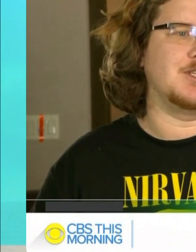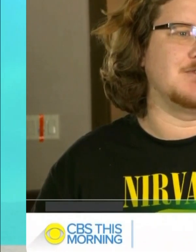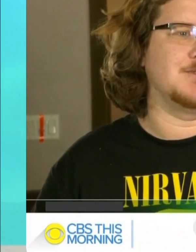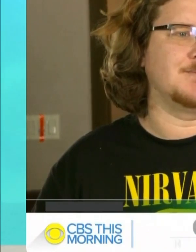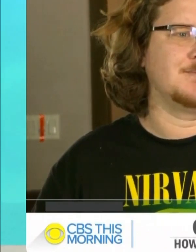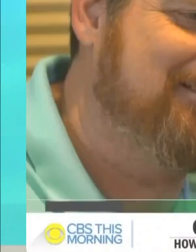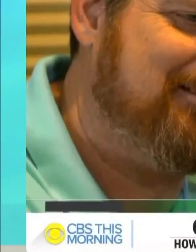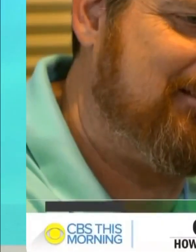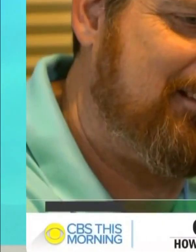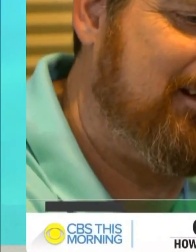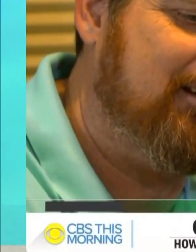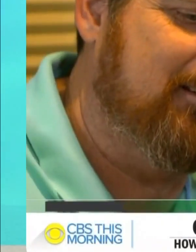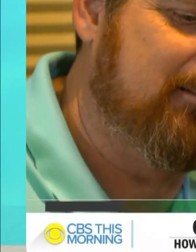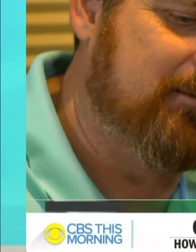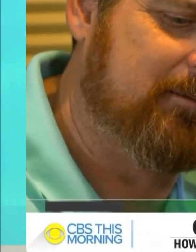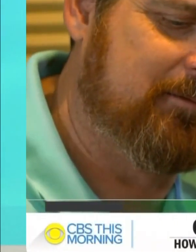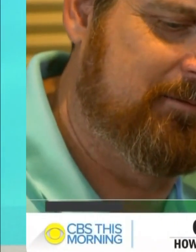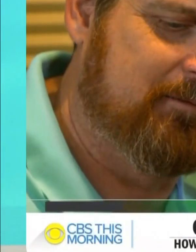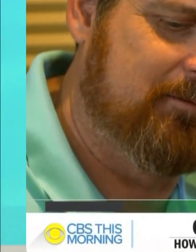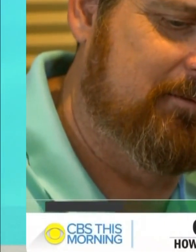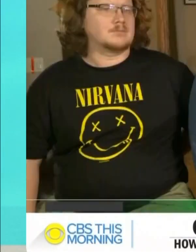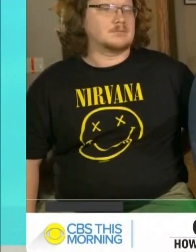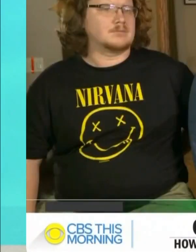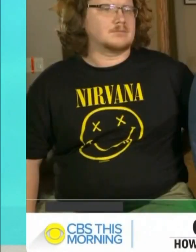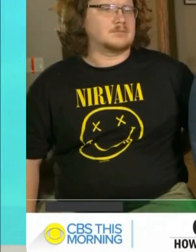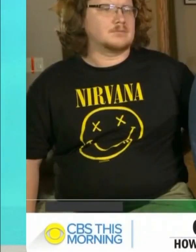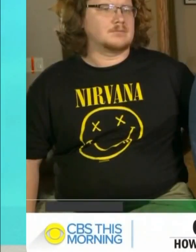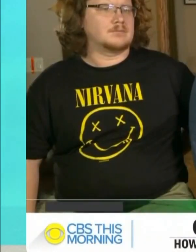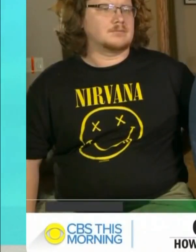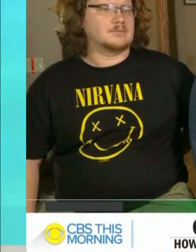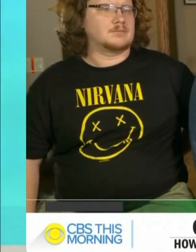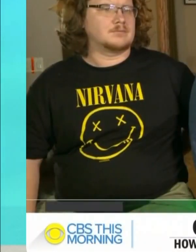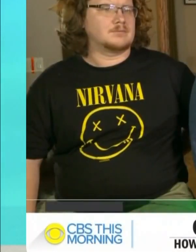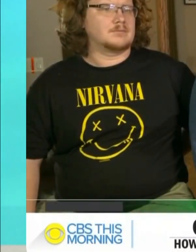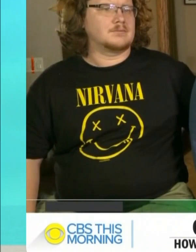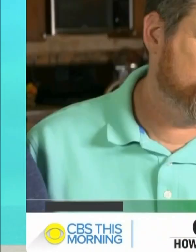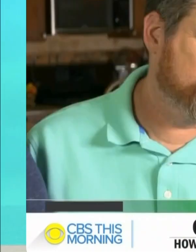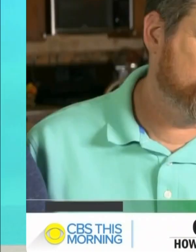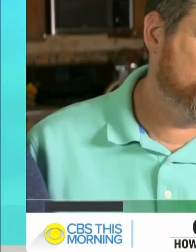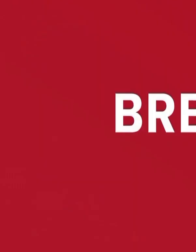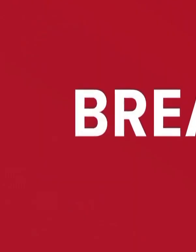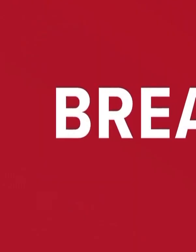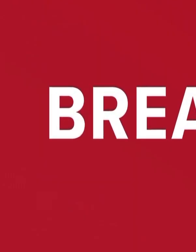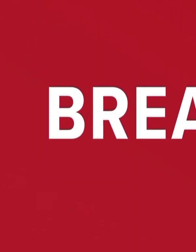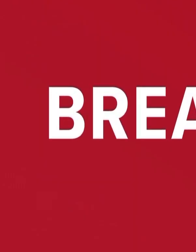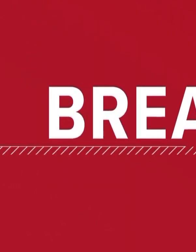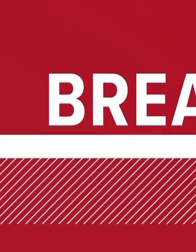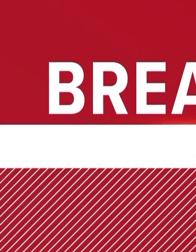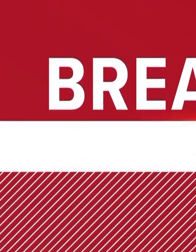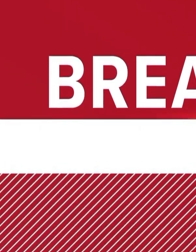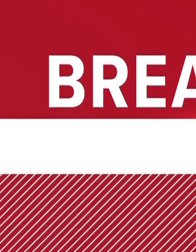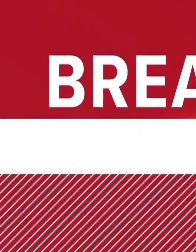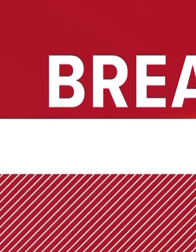and how you perceive it. I don't think people should look down on it. It's just how it is these days. We believe